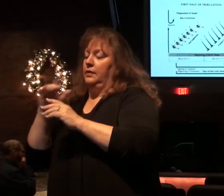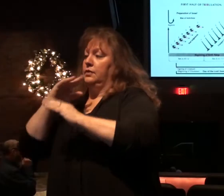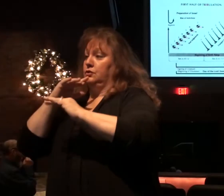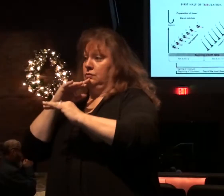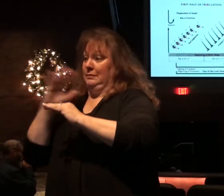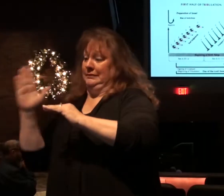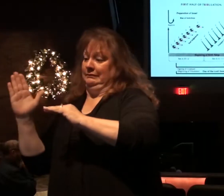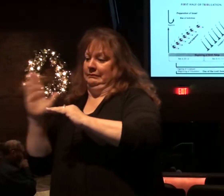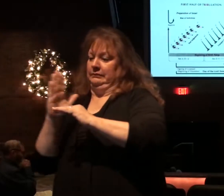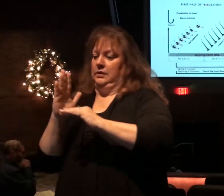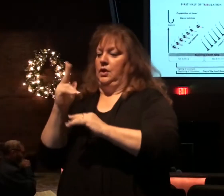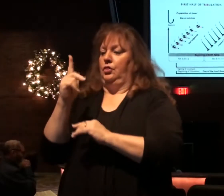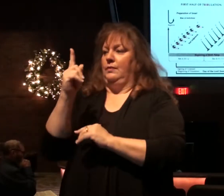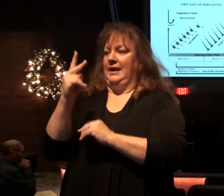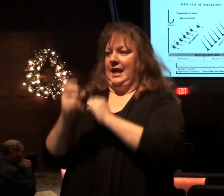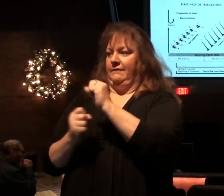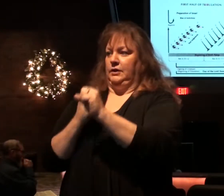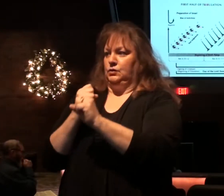the tribulation.